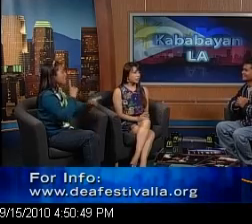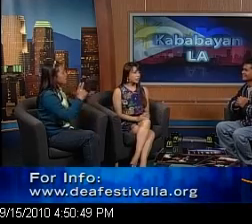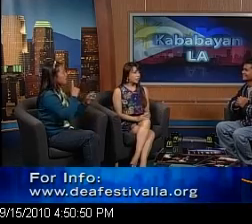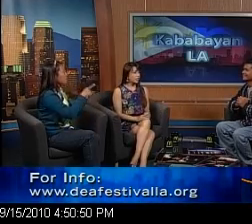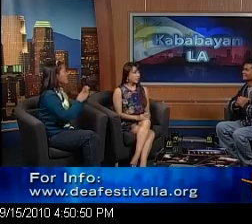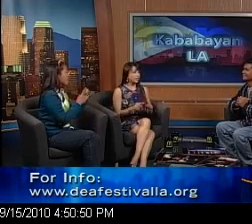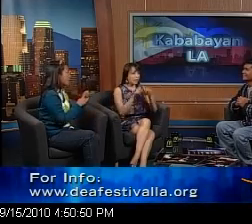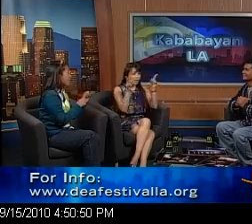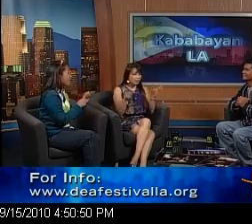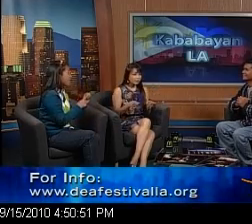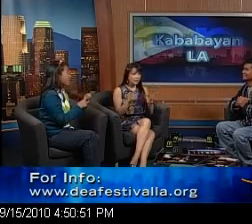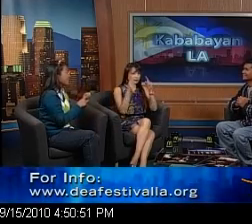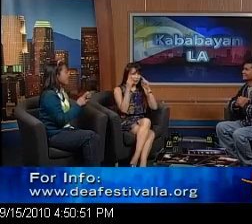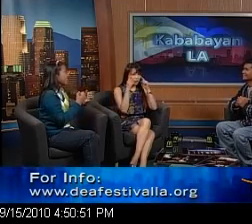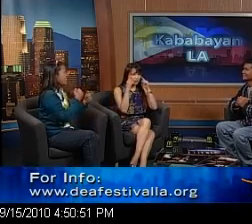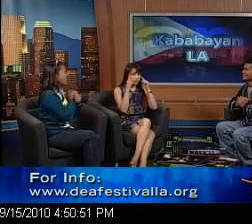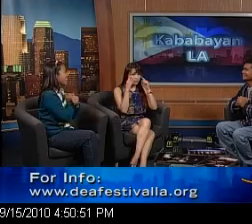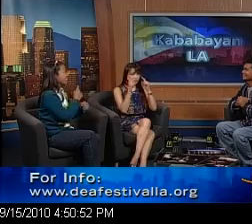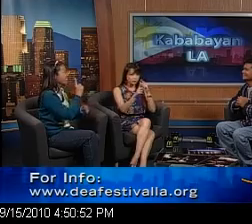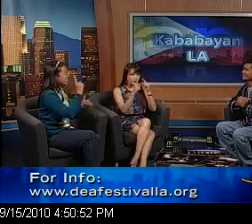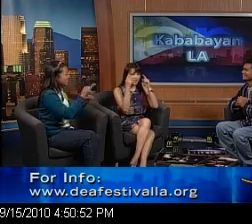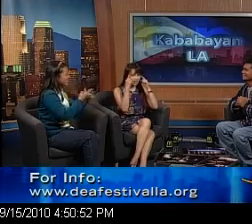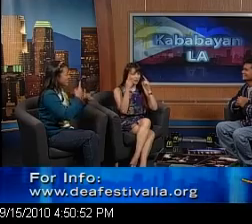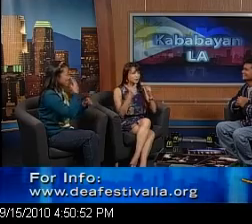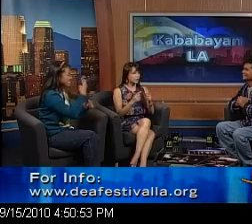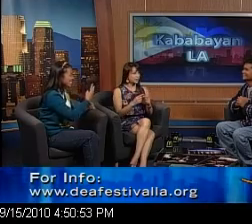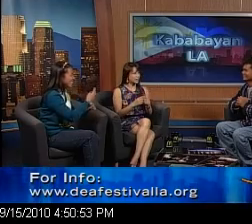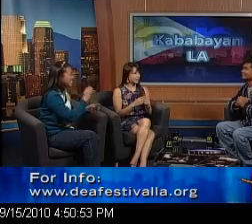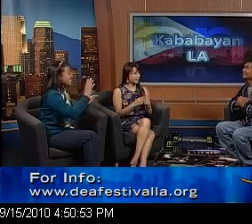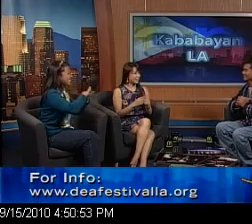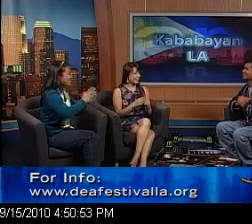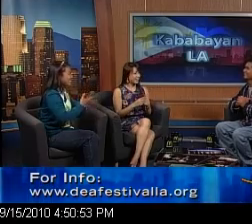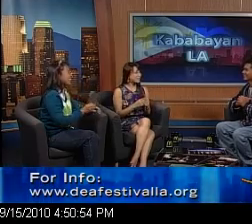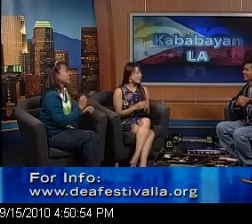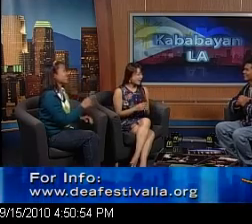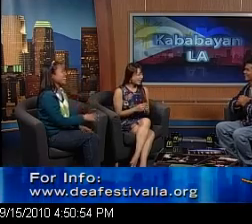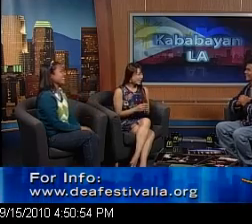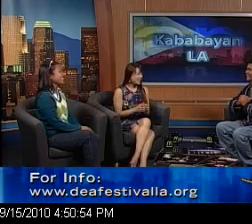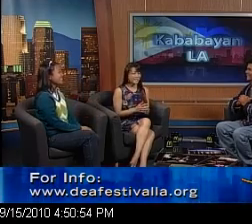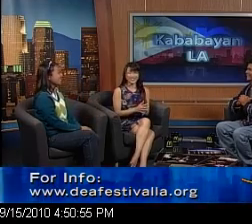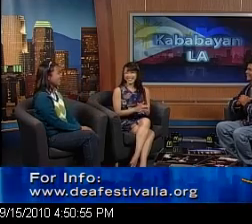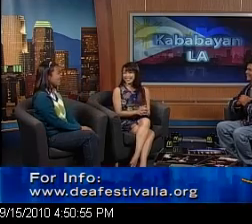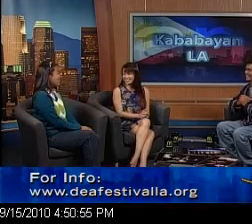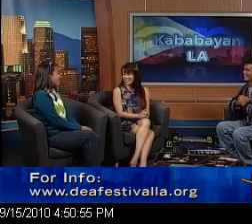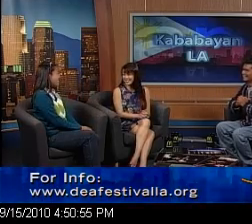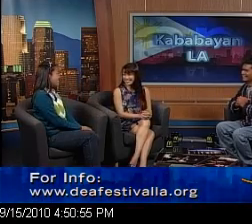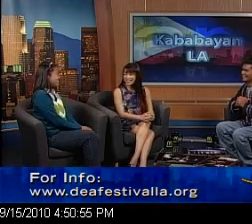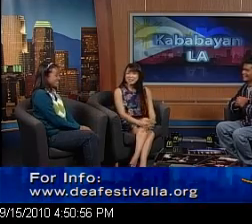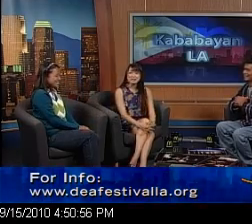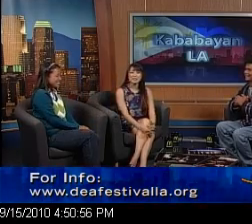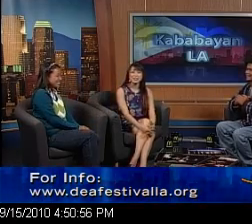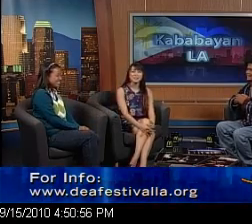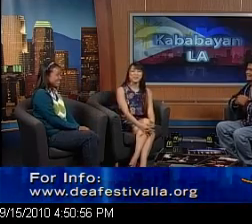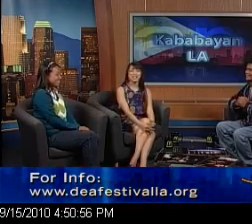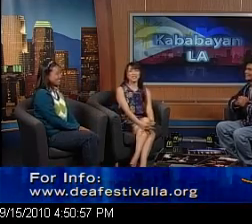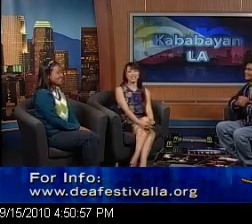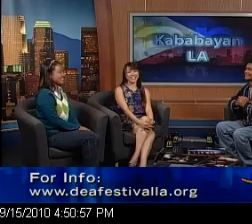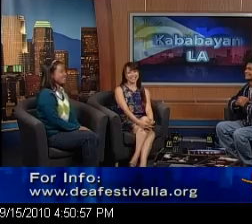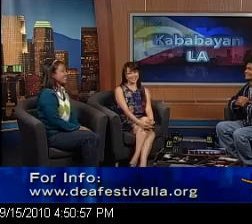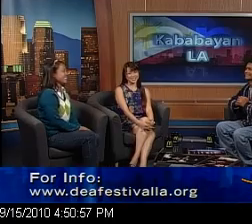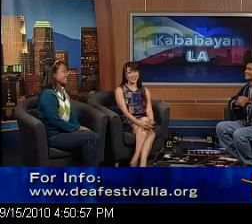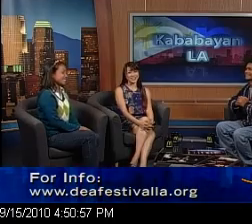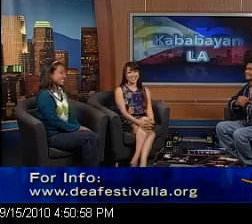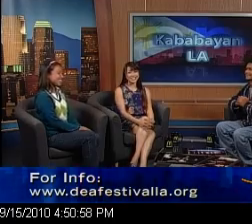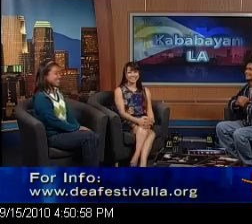about your love at first sight story. All right, more power to you. Thank you very much. Magbabalik pa ang